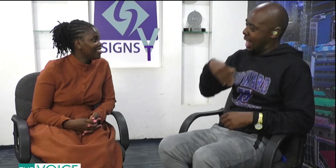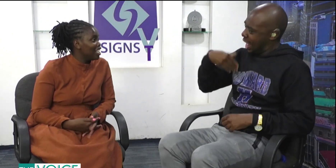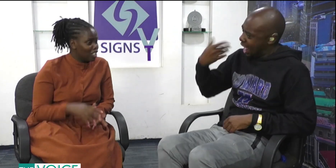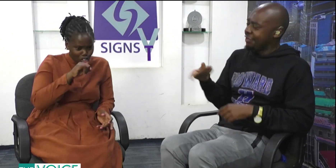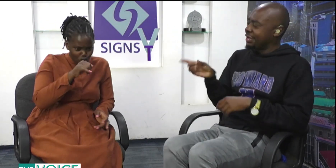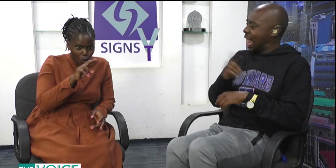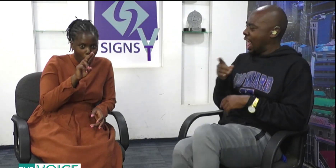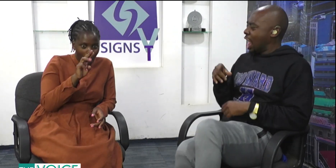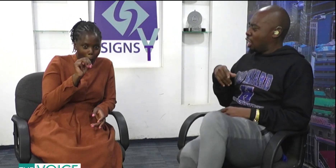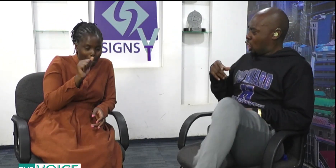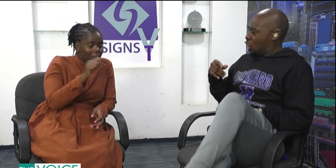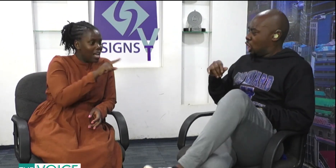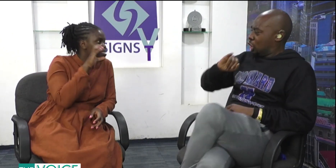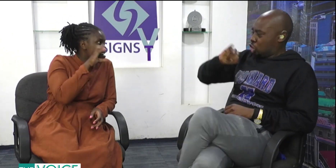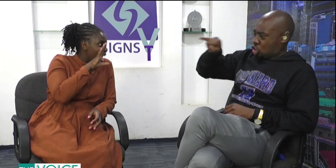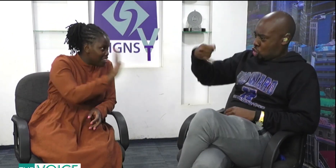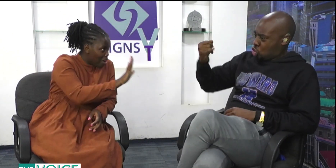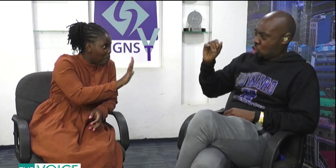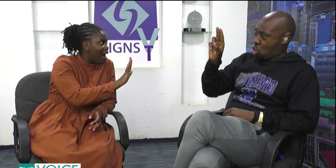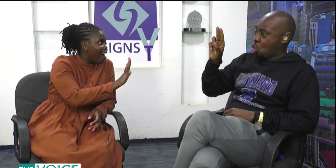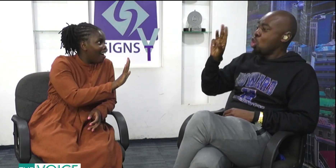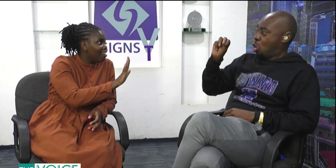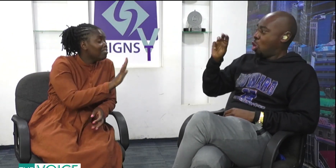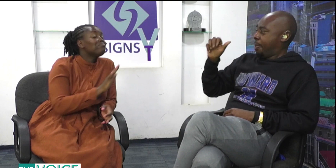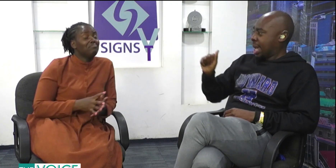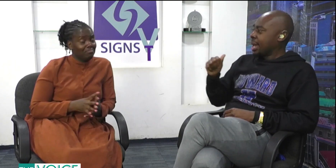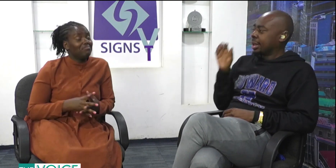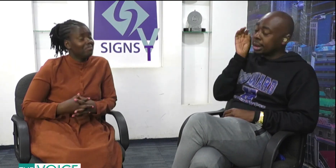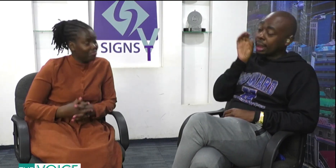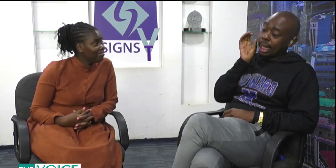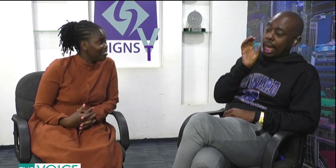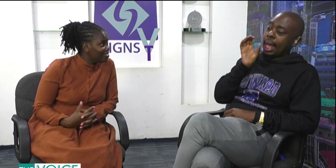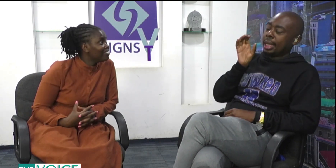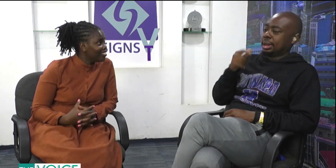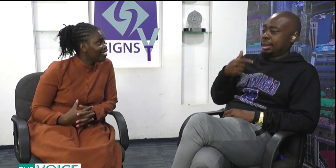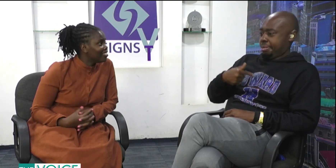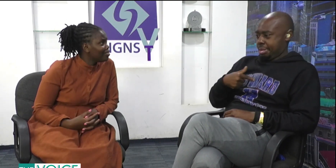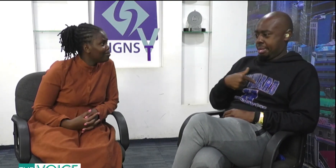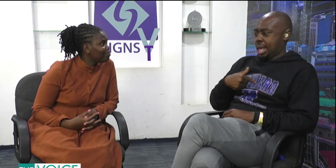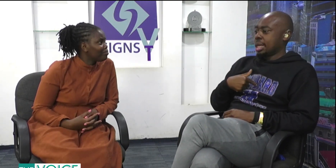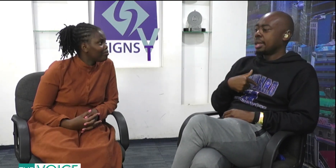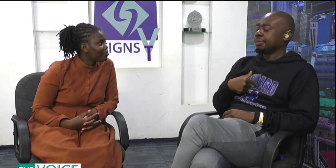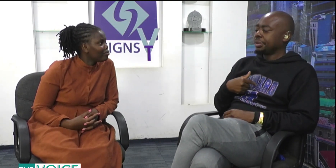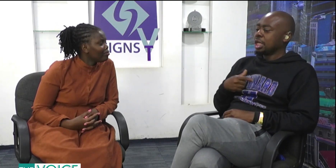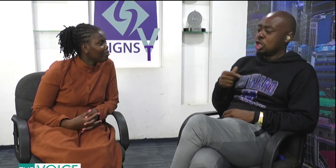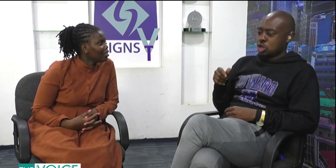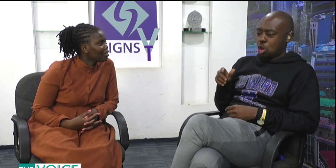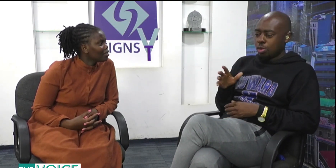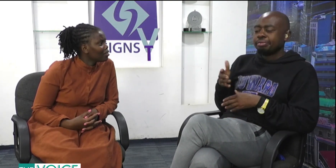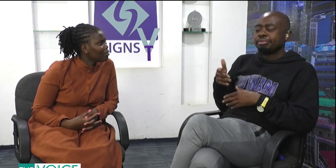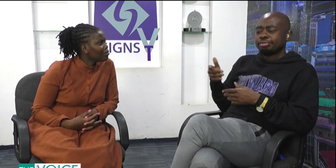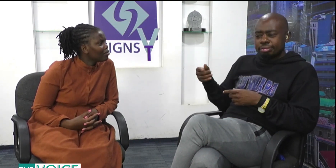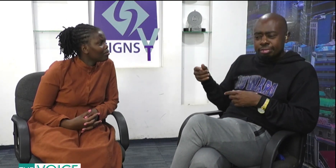But I really love this cousin of mine. So that was your aunt, your cousin? Yeah, that was my cousin.